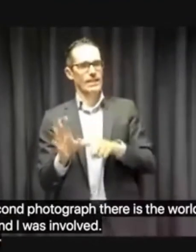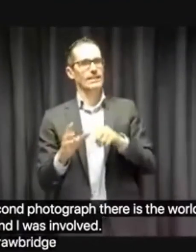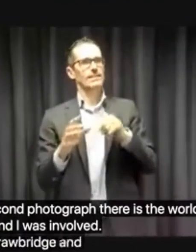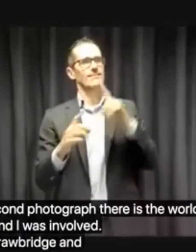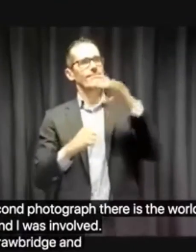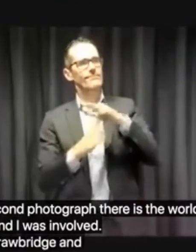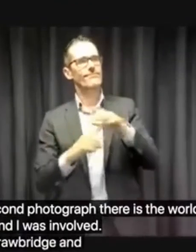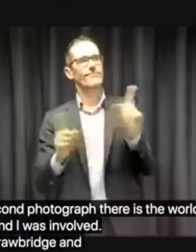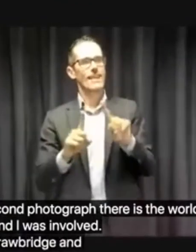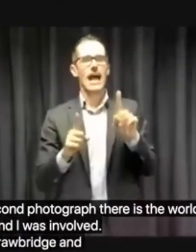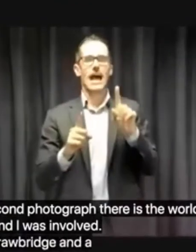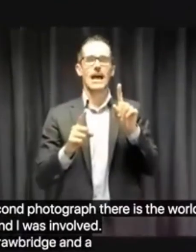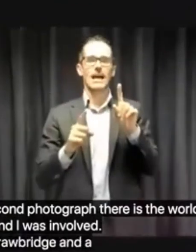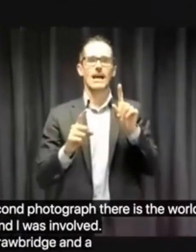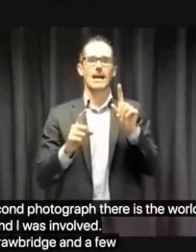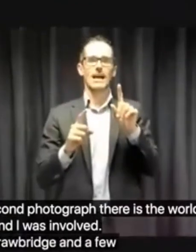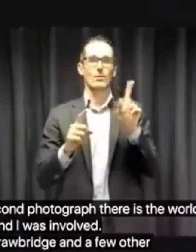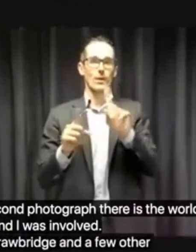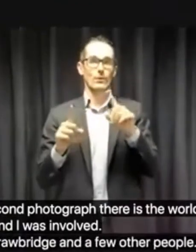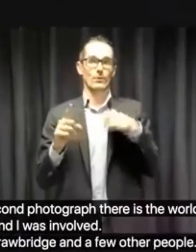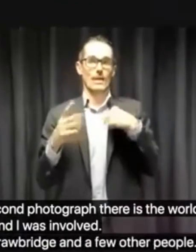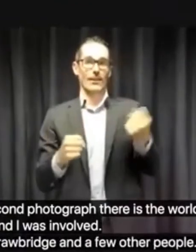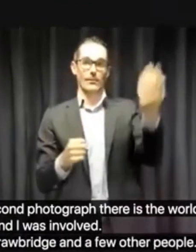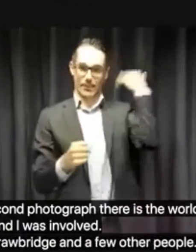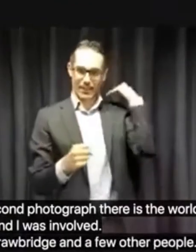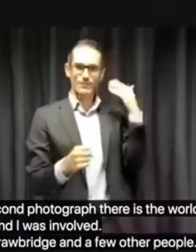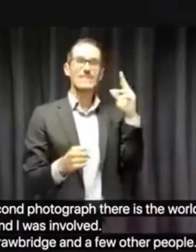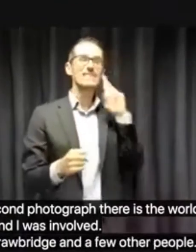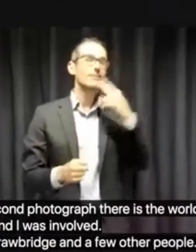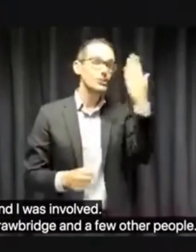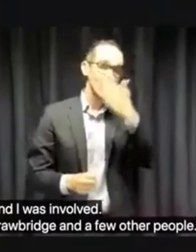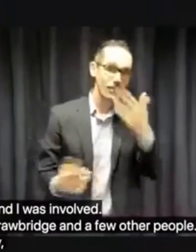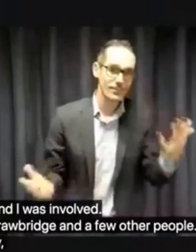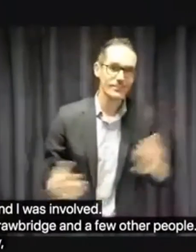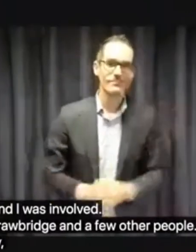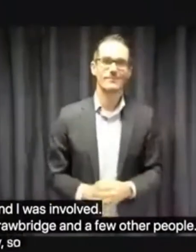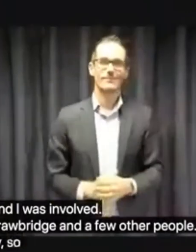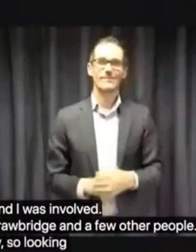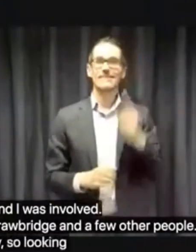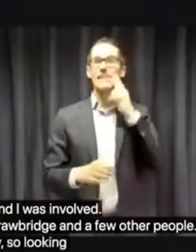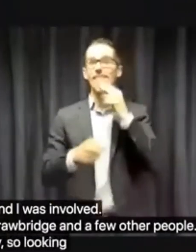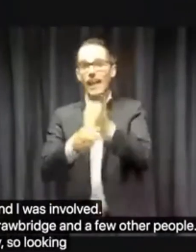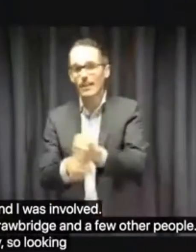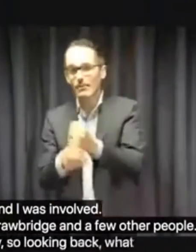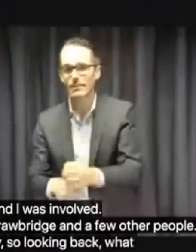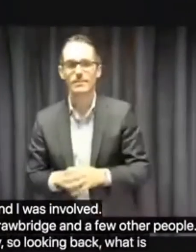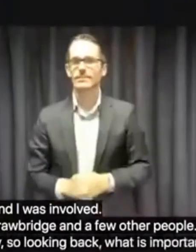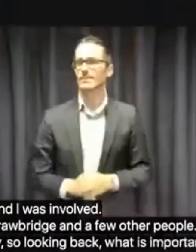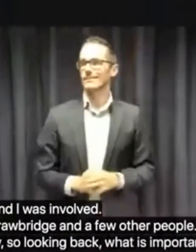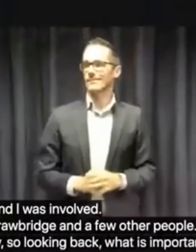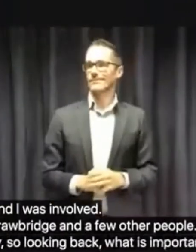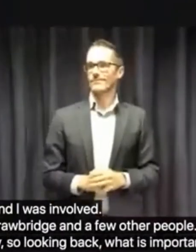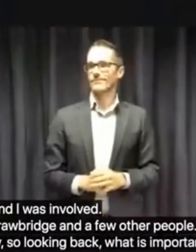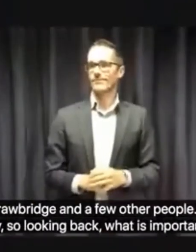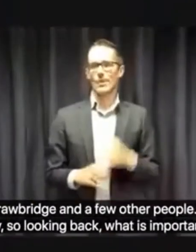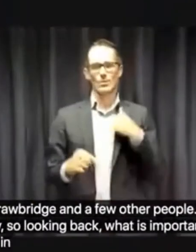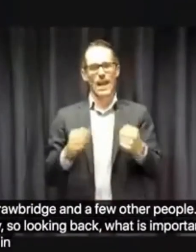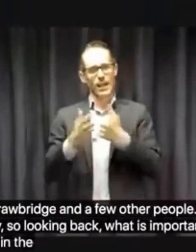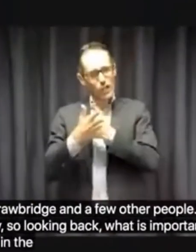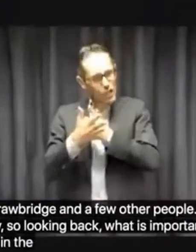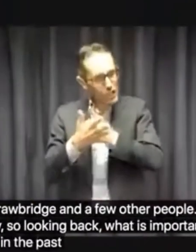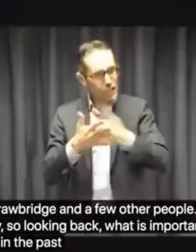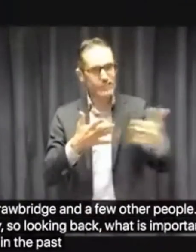people. Anyway, so looking back over the last 30 years, what is important is that what we had in the past was deaf schools, we had deaf clubs that